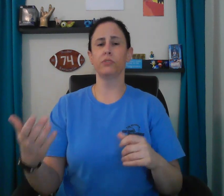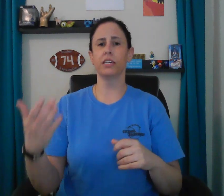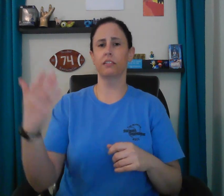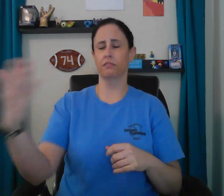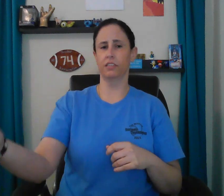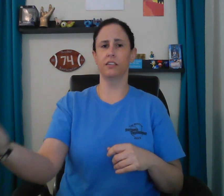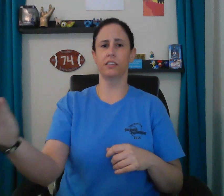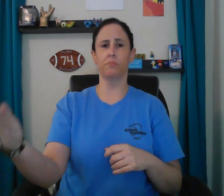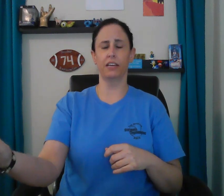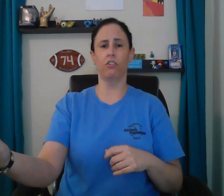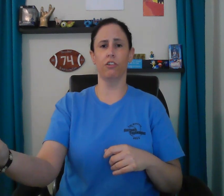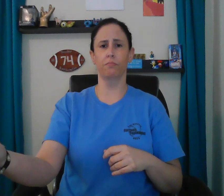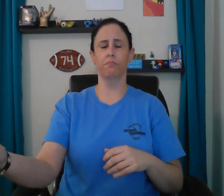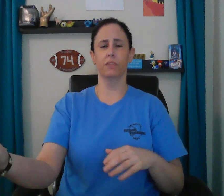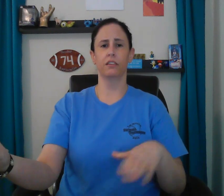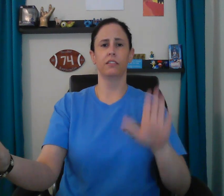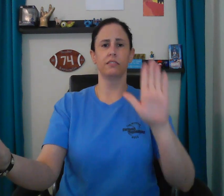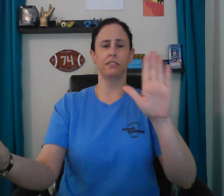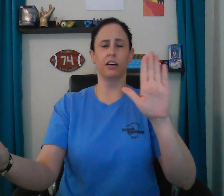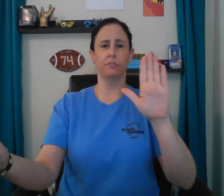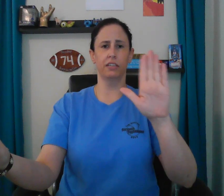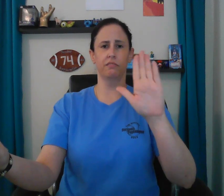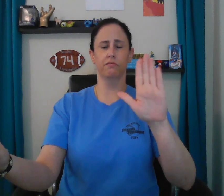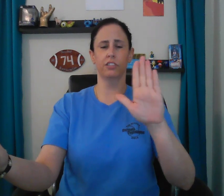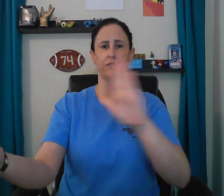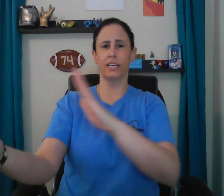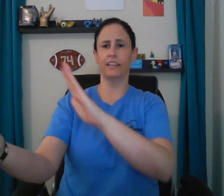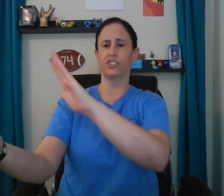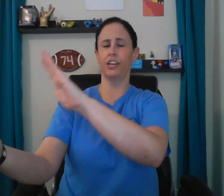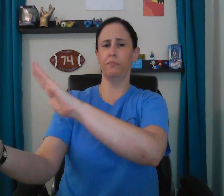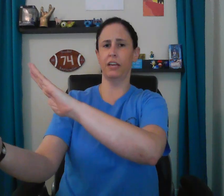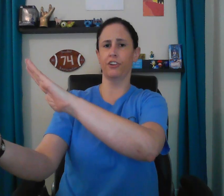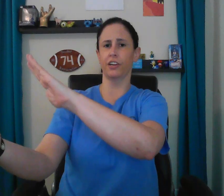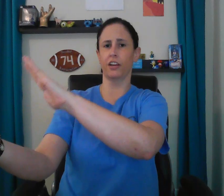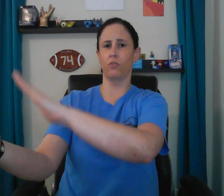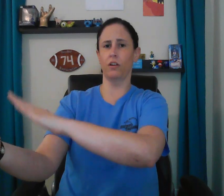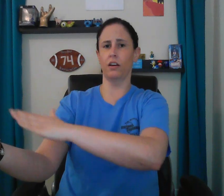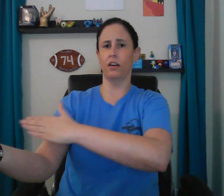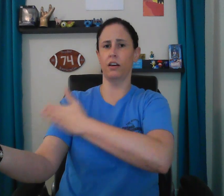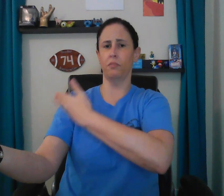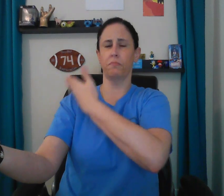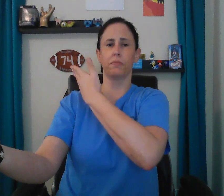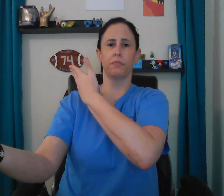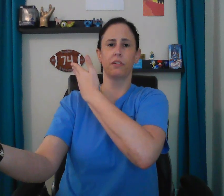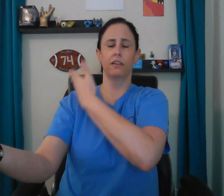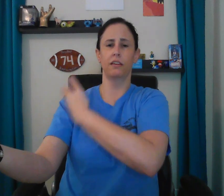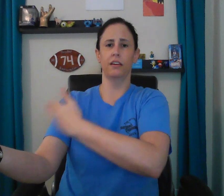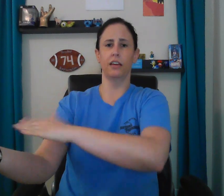Music, non-dominant arm, dominant, closed hand shape, and you're going to go up and